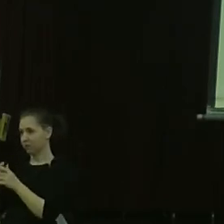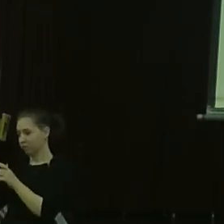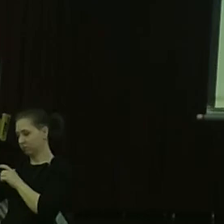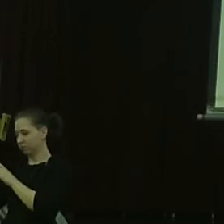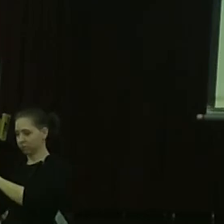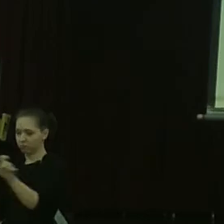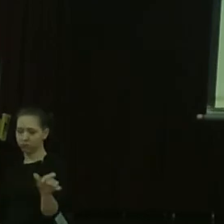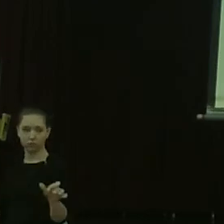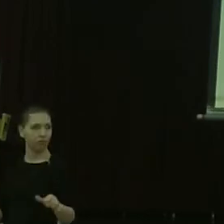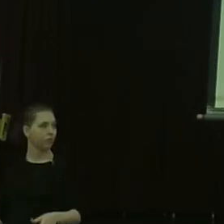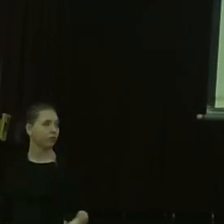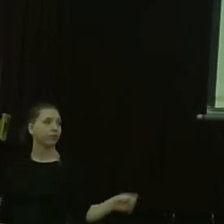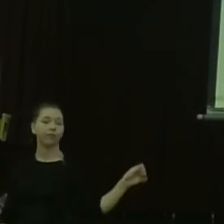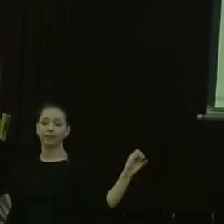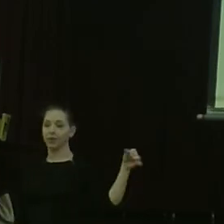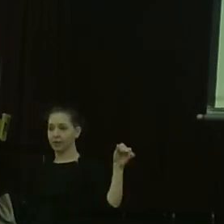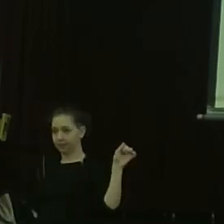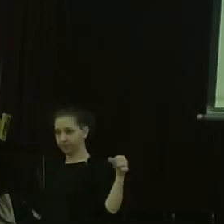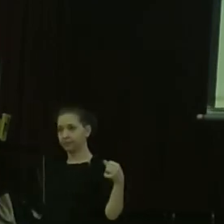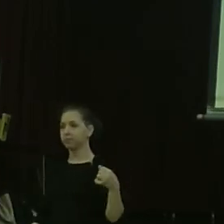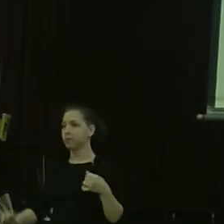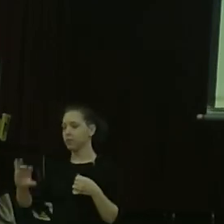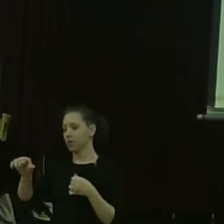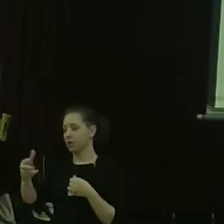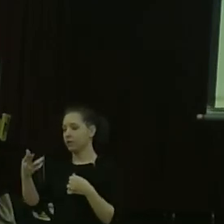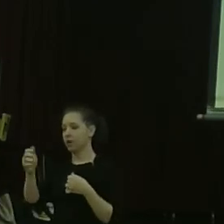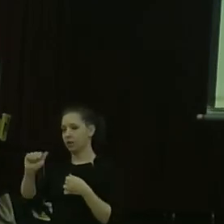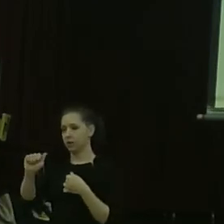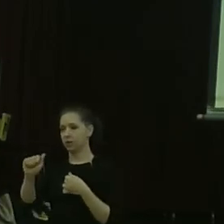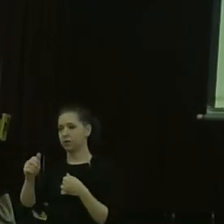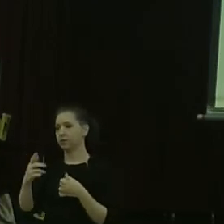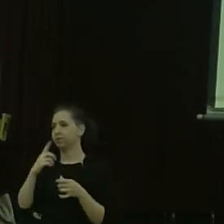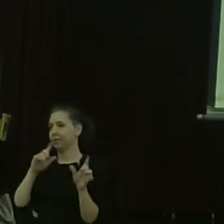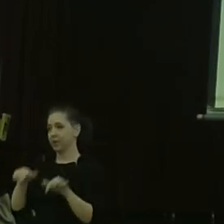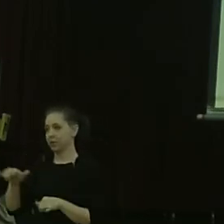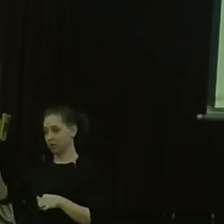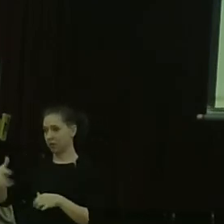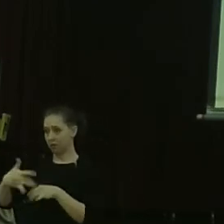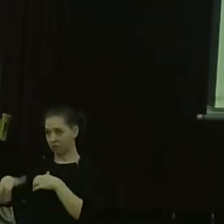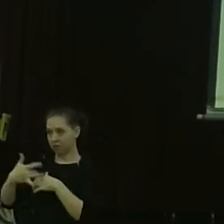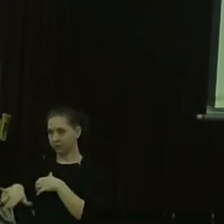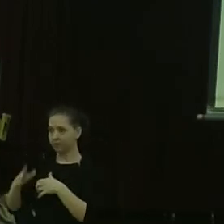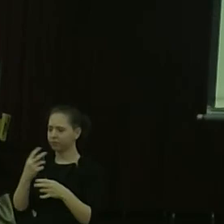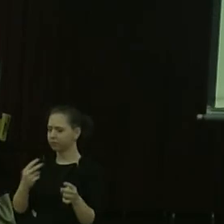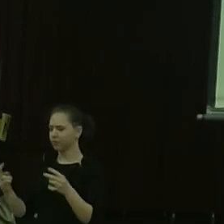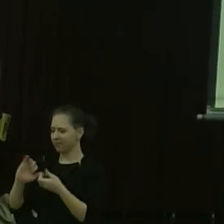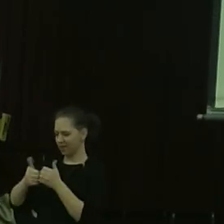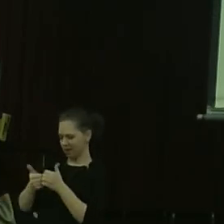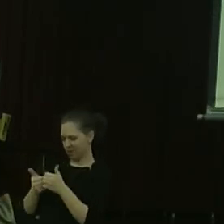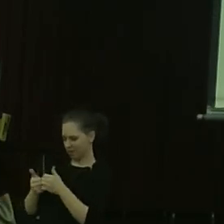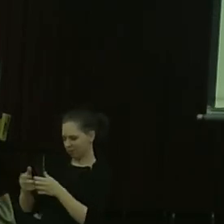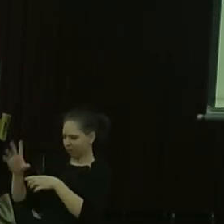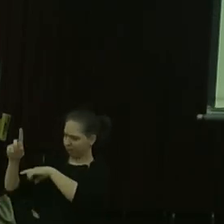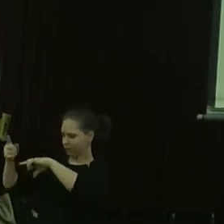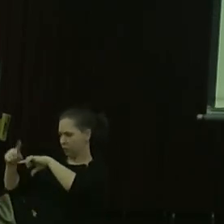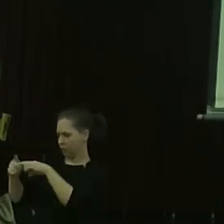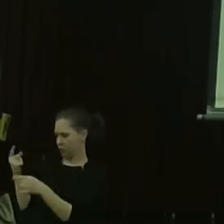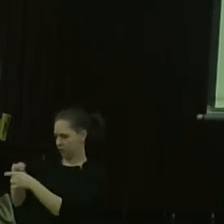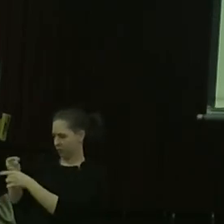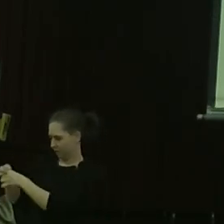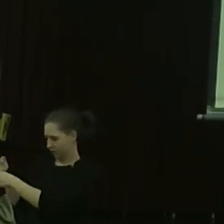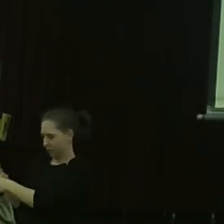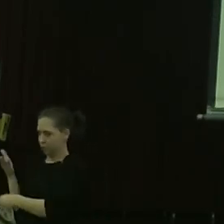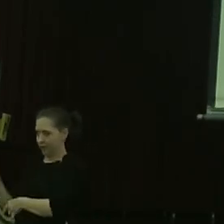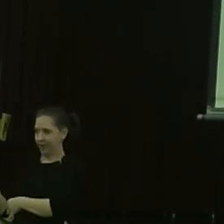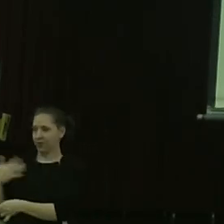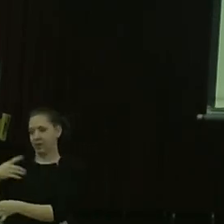Yes, so Savannah had said something earlier about looking at how we reduce conflicts, especially in that Chapman area because of the bad sight